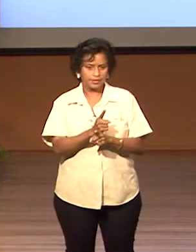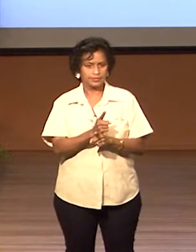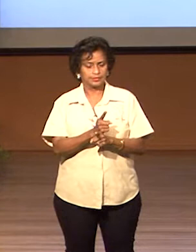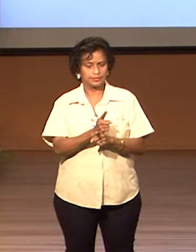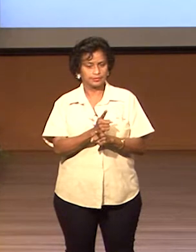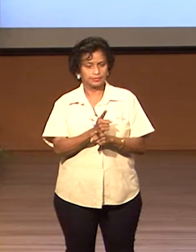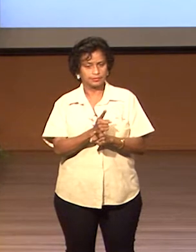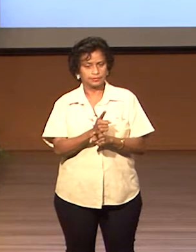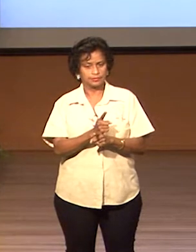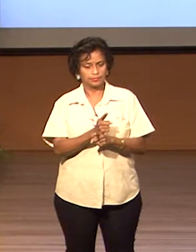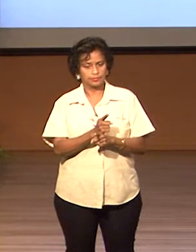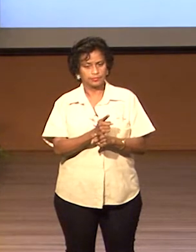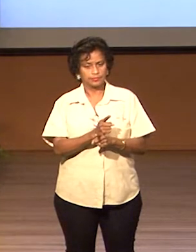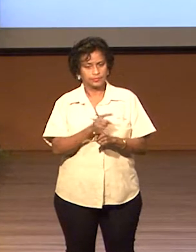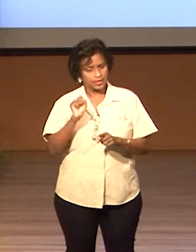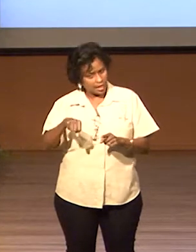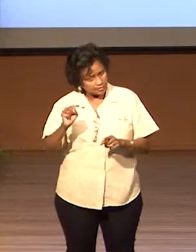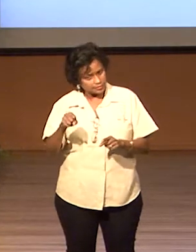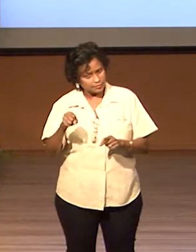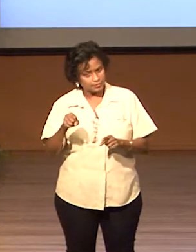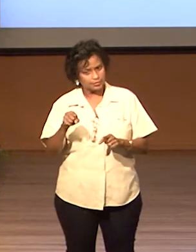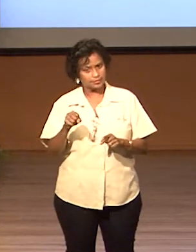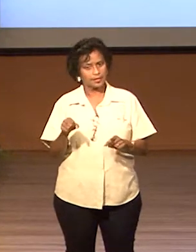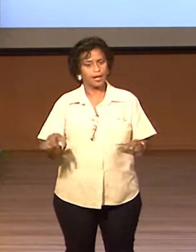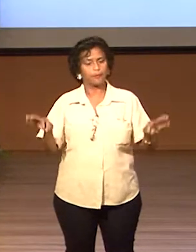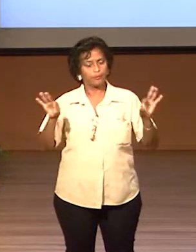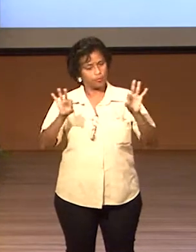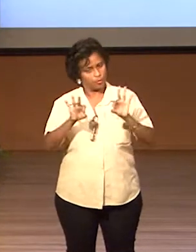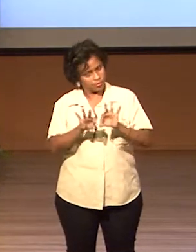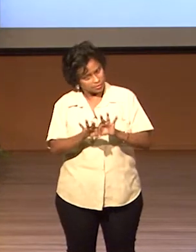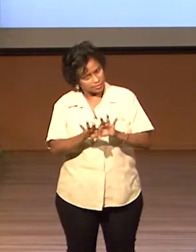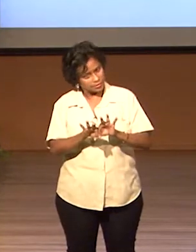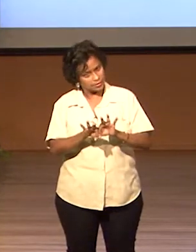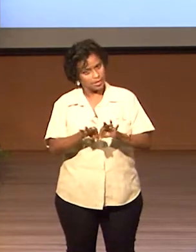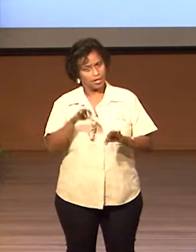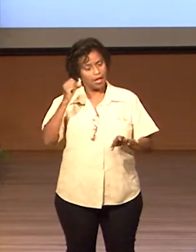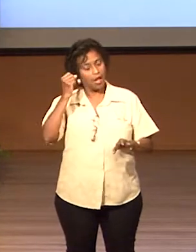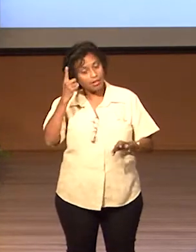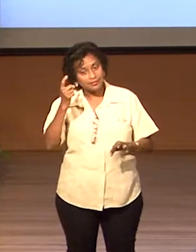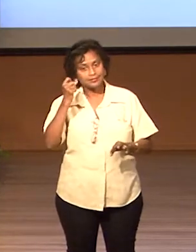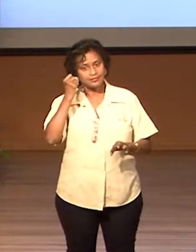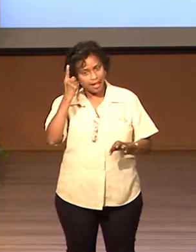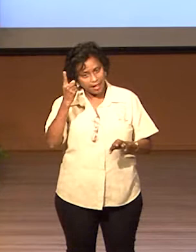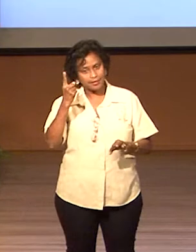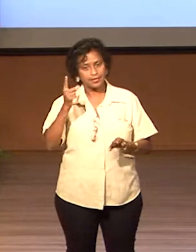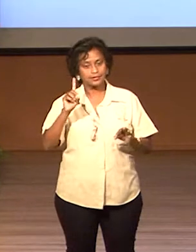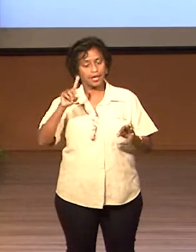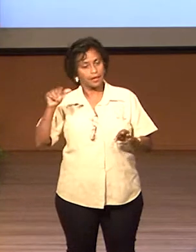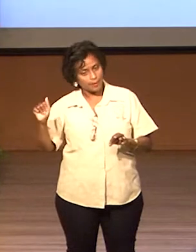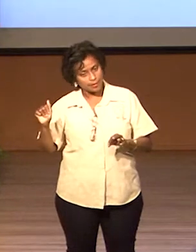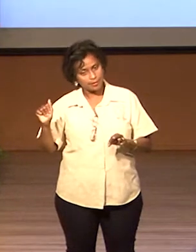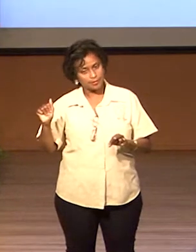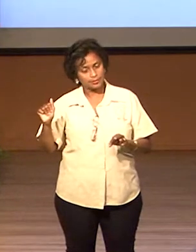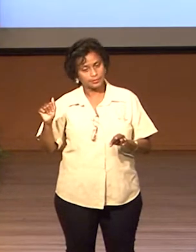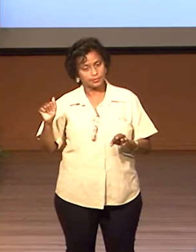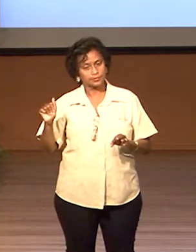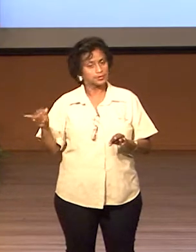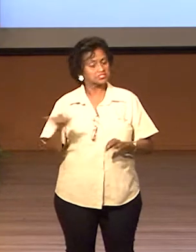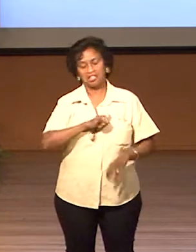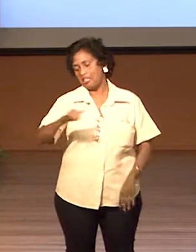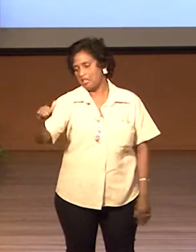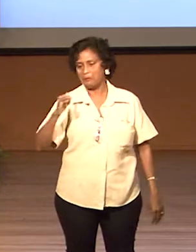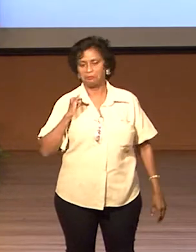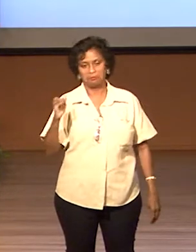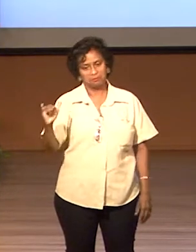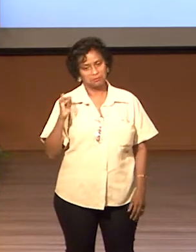saying that while it's important to consider disability and to understand it, it's also important to recognize that disability doesn't